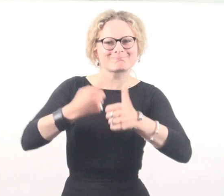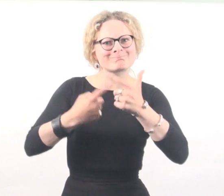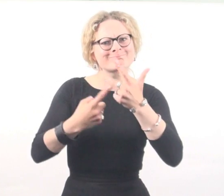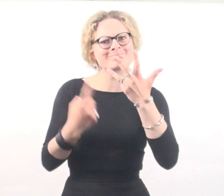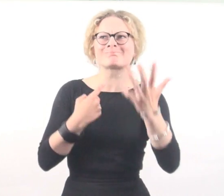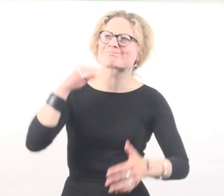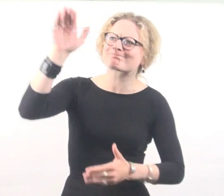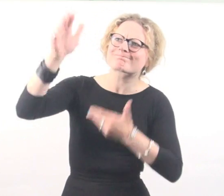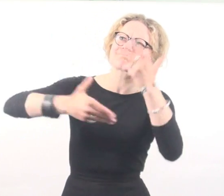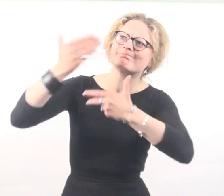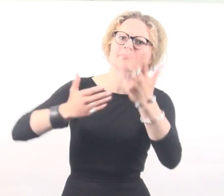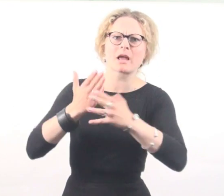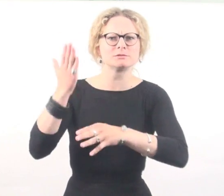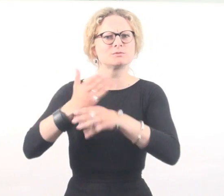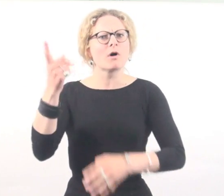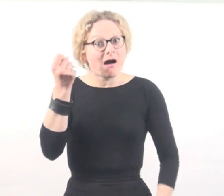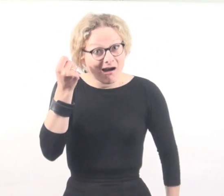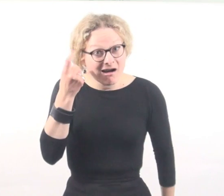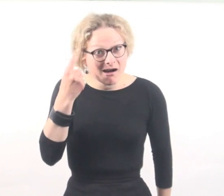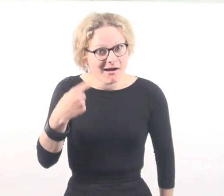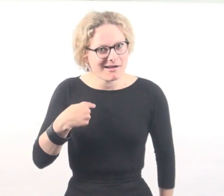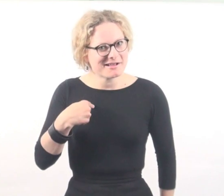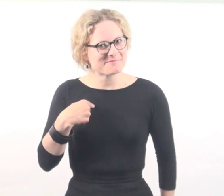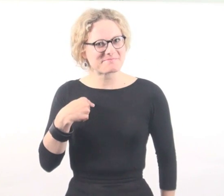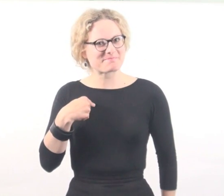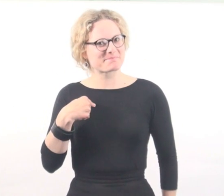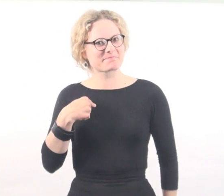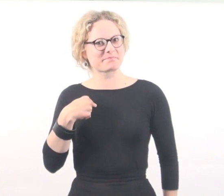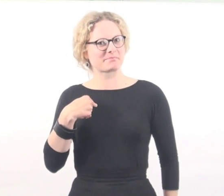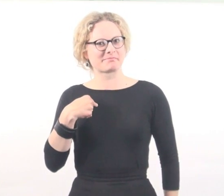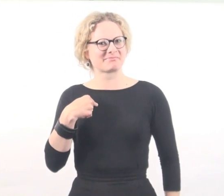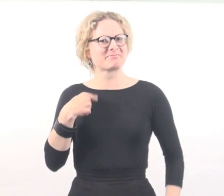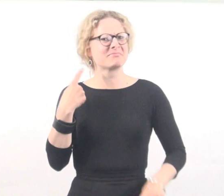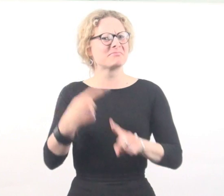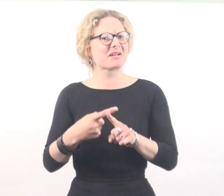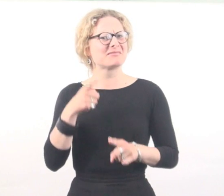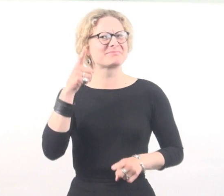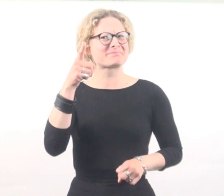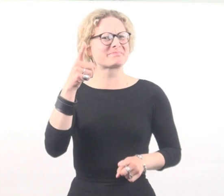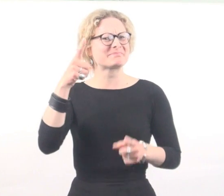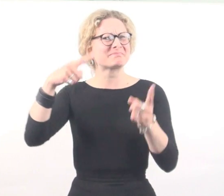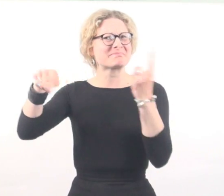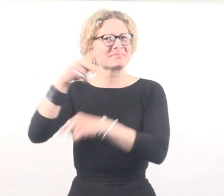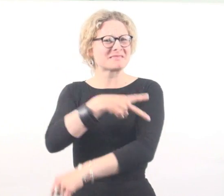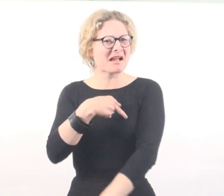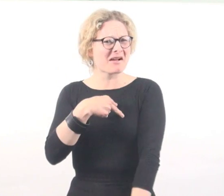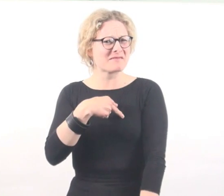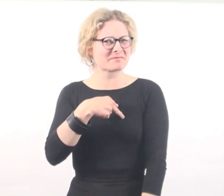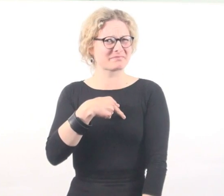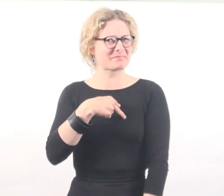Deaf people have a wide variety of needs in employment, all of which access to work don't really understand. They only seem to be interested